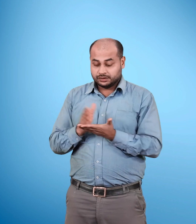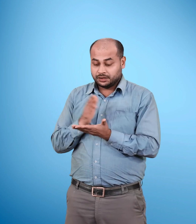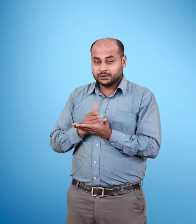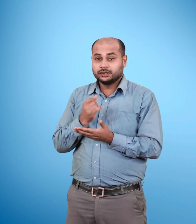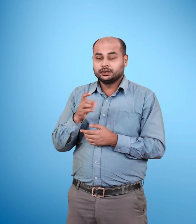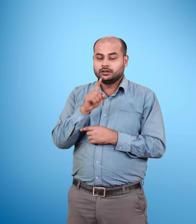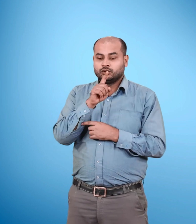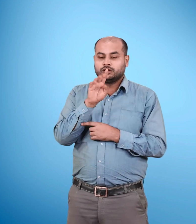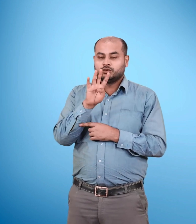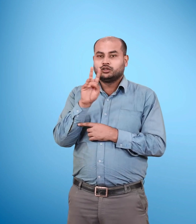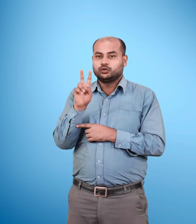page 142.